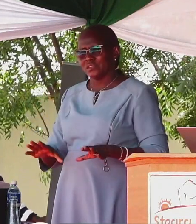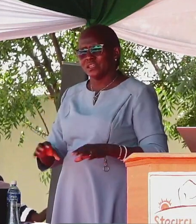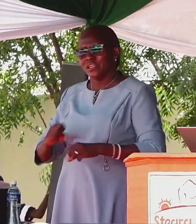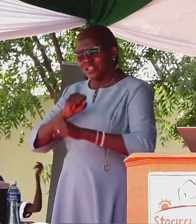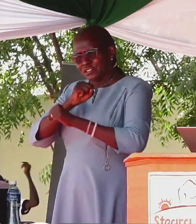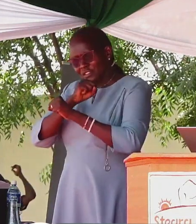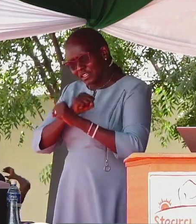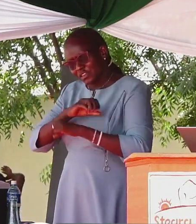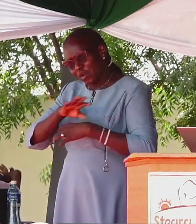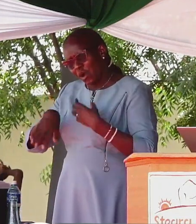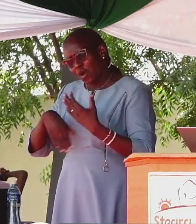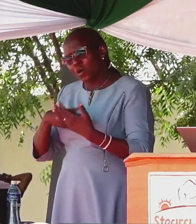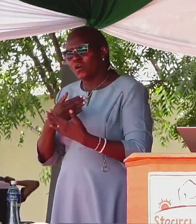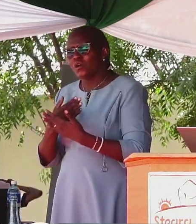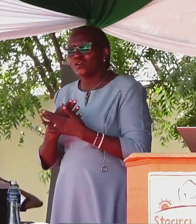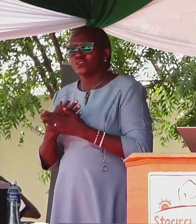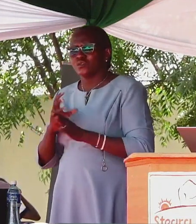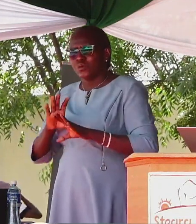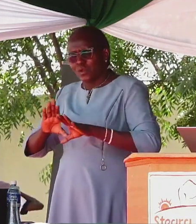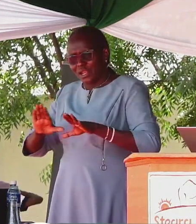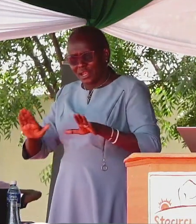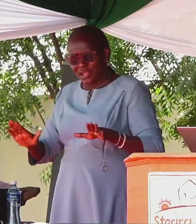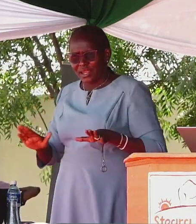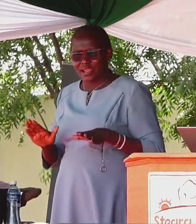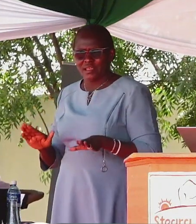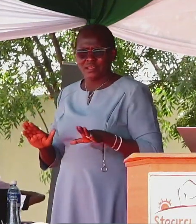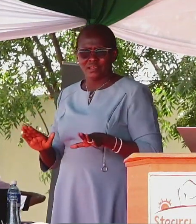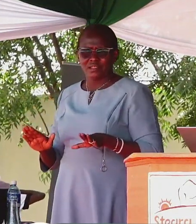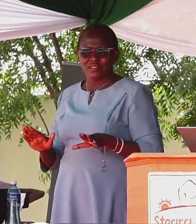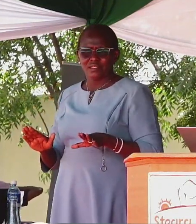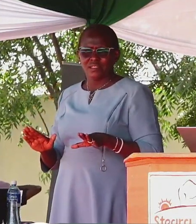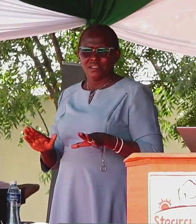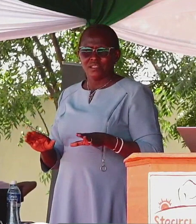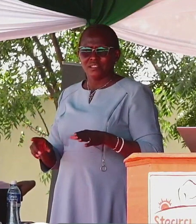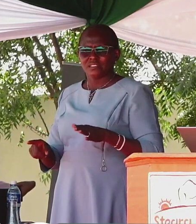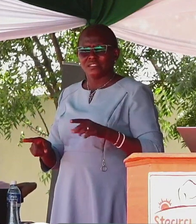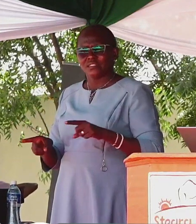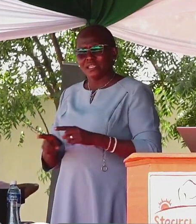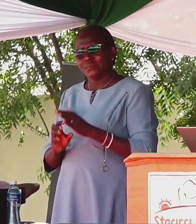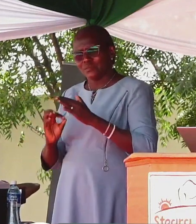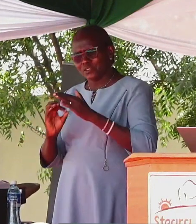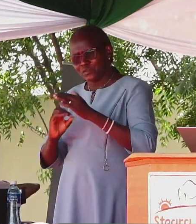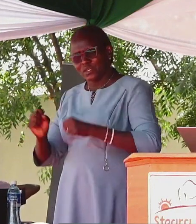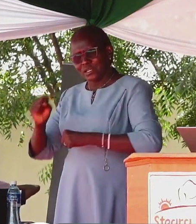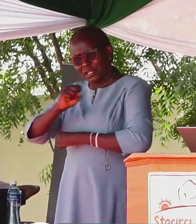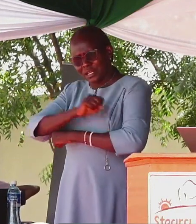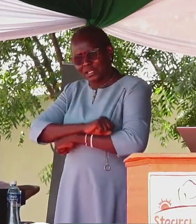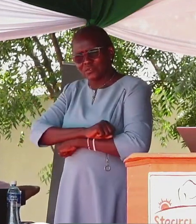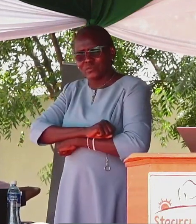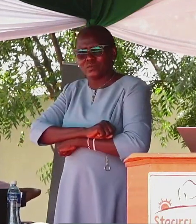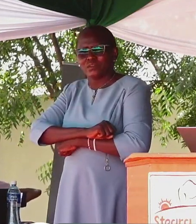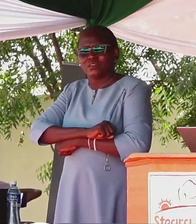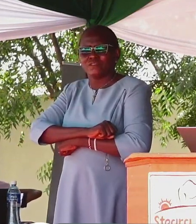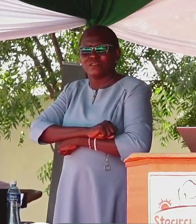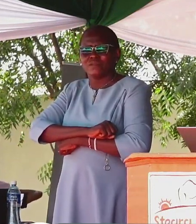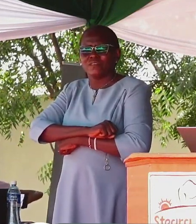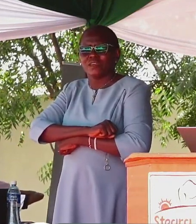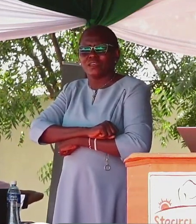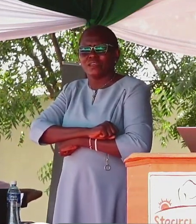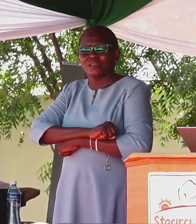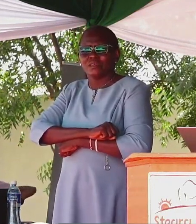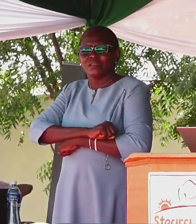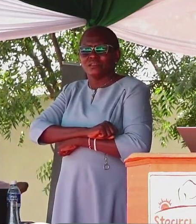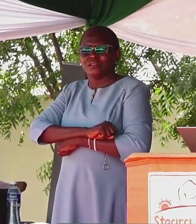all our schools, be they primary schools or nursery schools, with title deeds, because for the 7